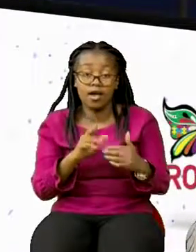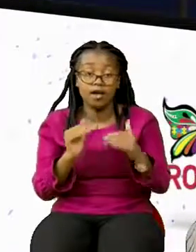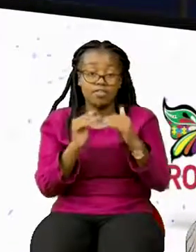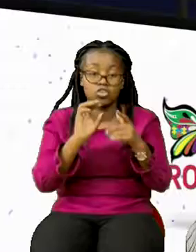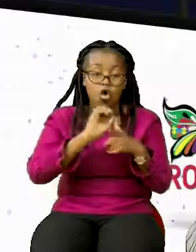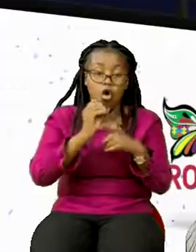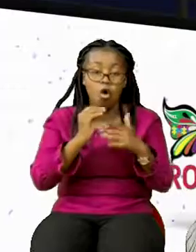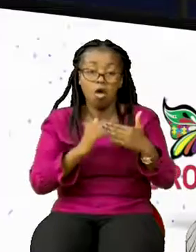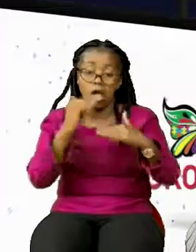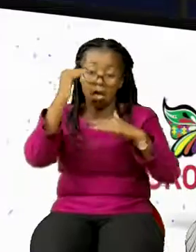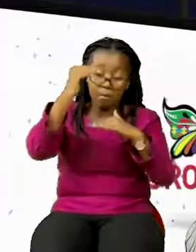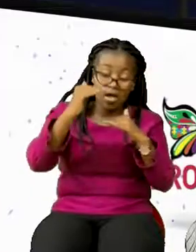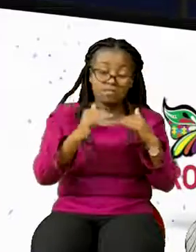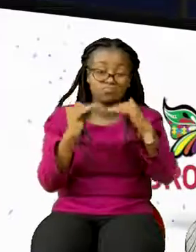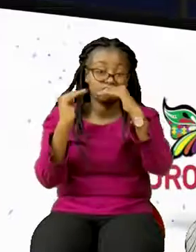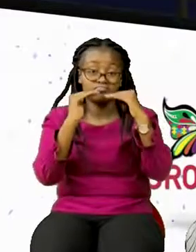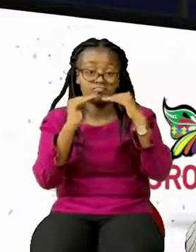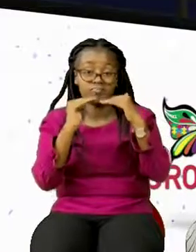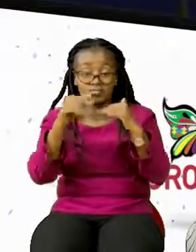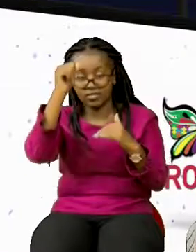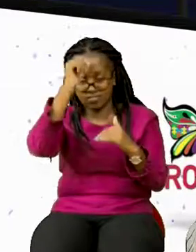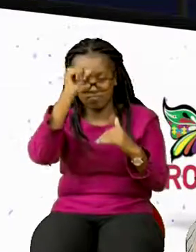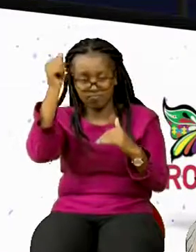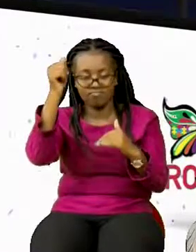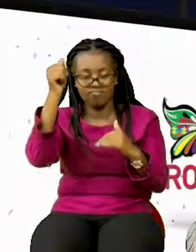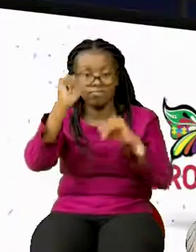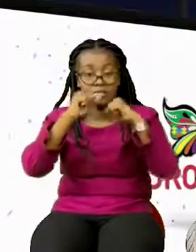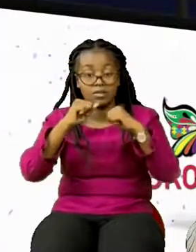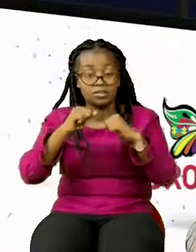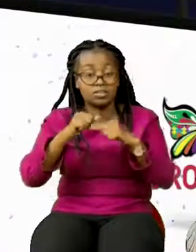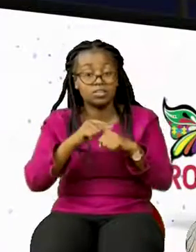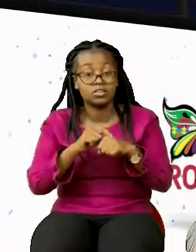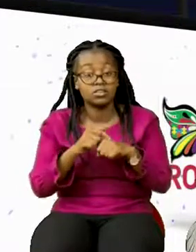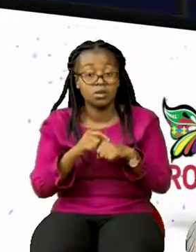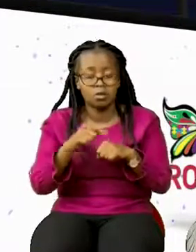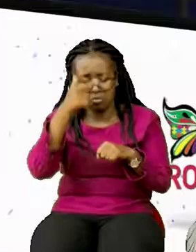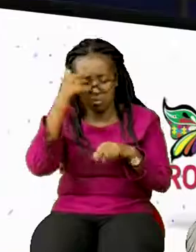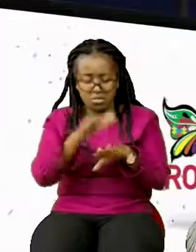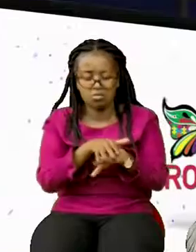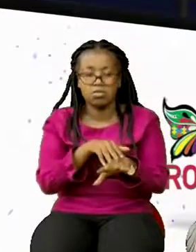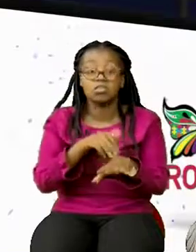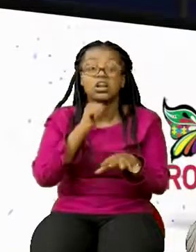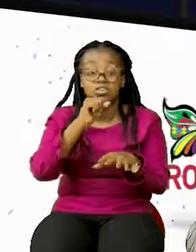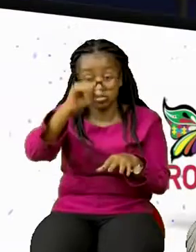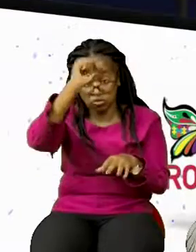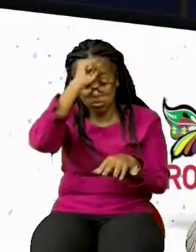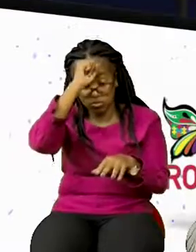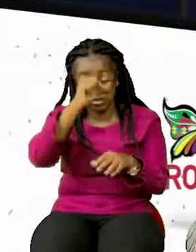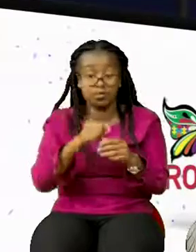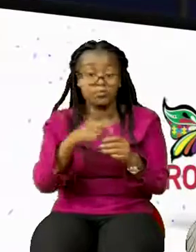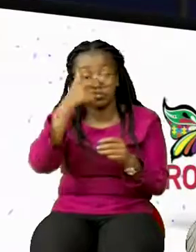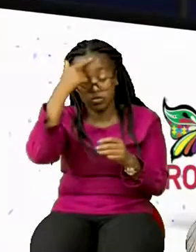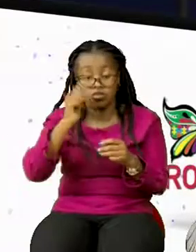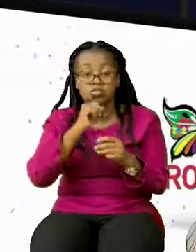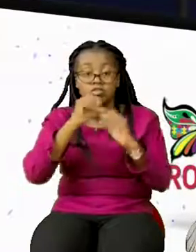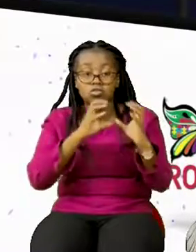or above average in their intellectual ability. So just because they are slow, they're not dumb. Just because they don't do